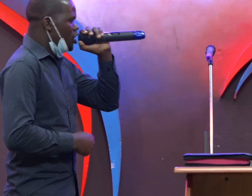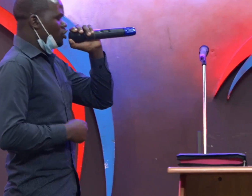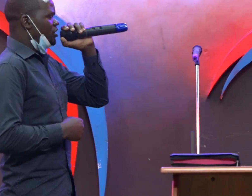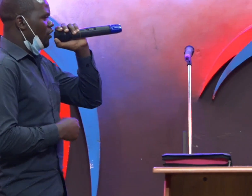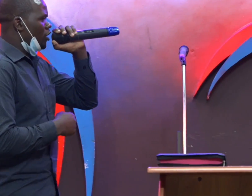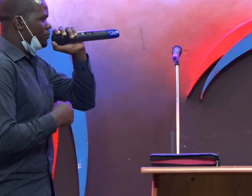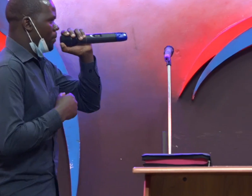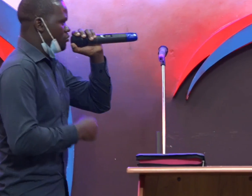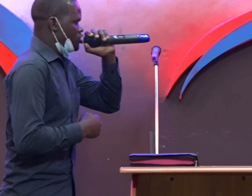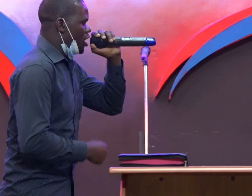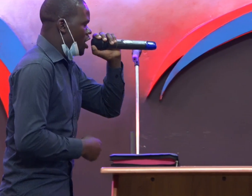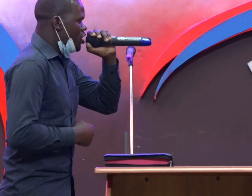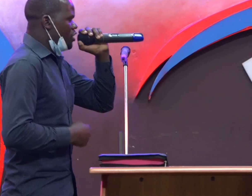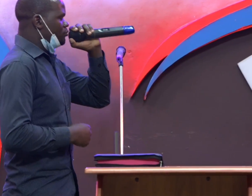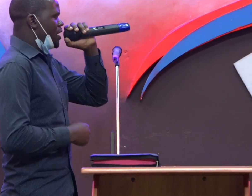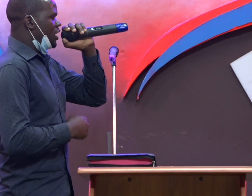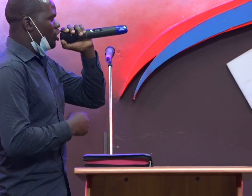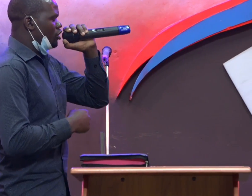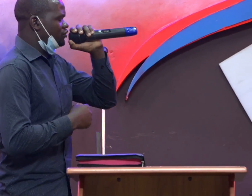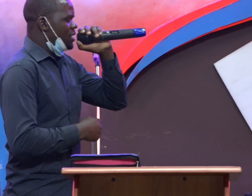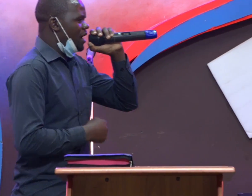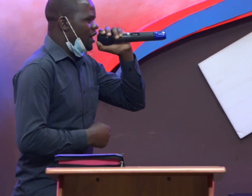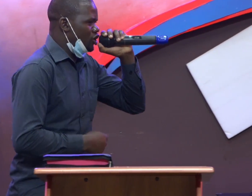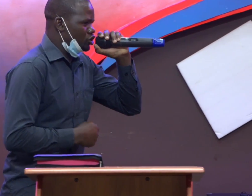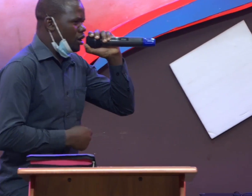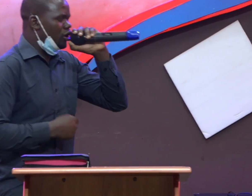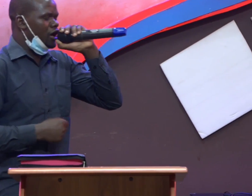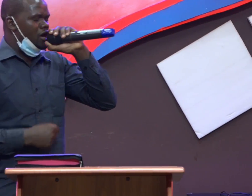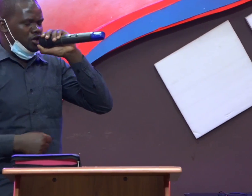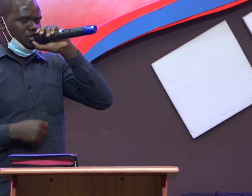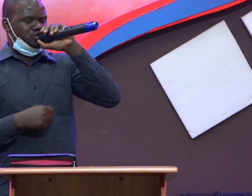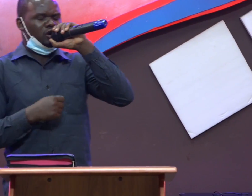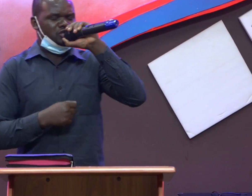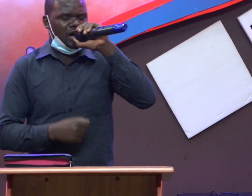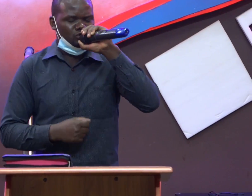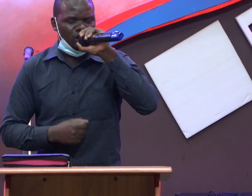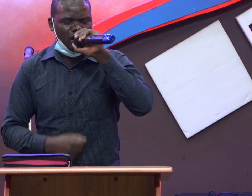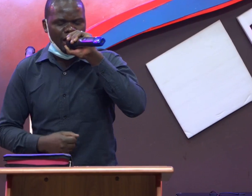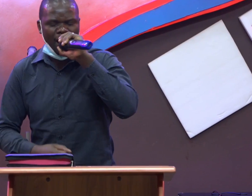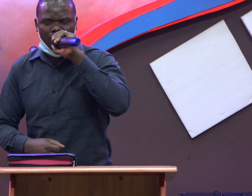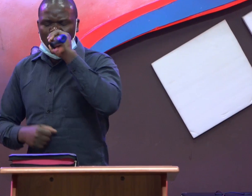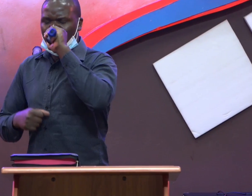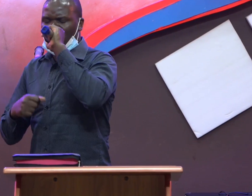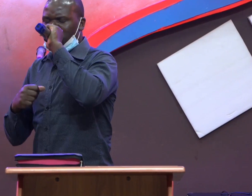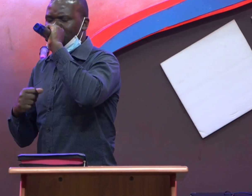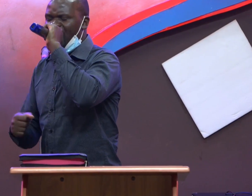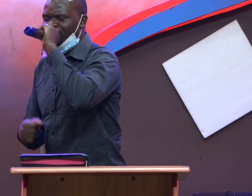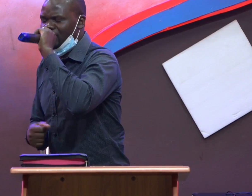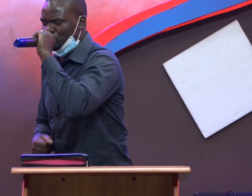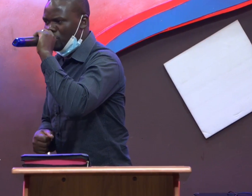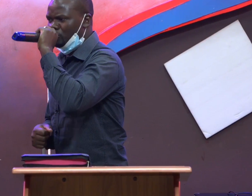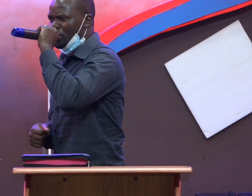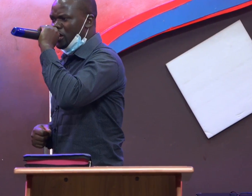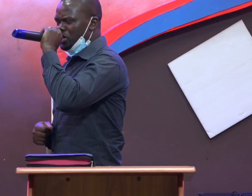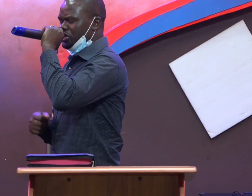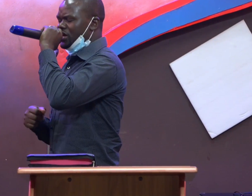help us to develop spiritually. We have spent a lot of time, heavenly King of glory, in history that do not help us to go deeper,